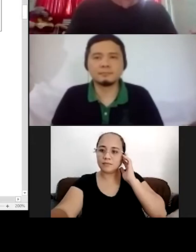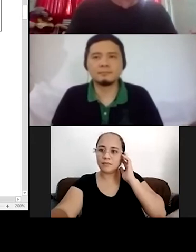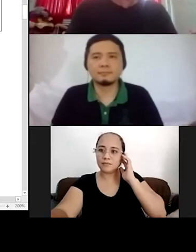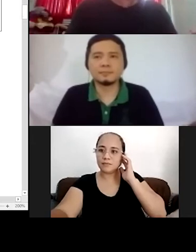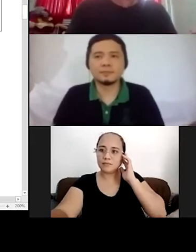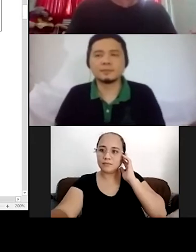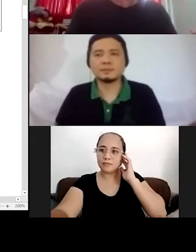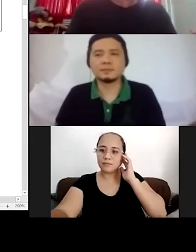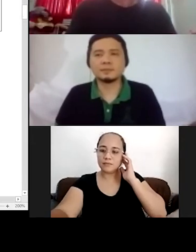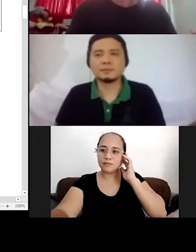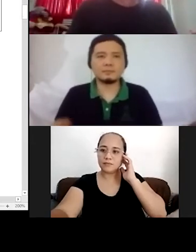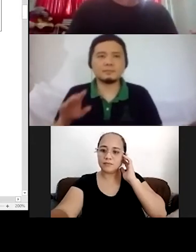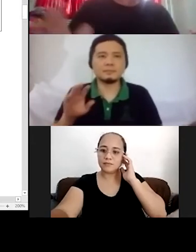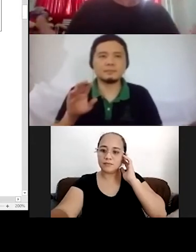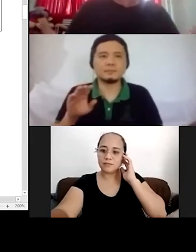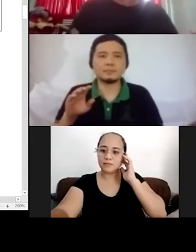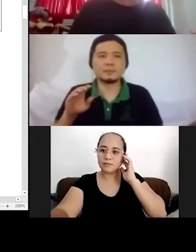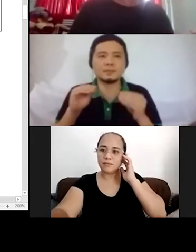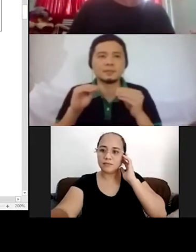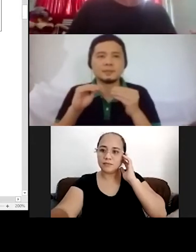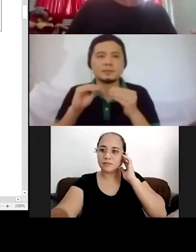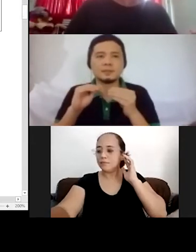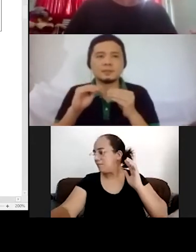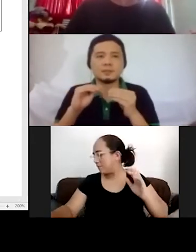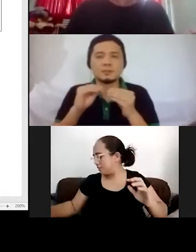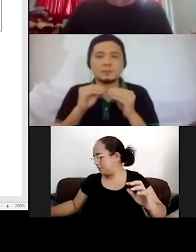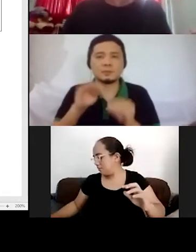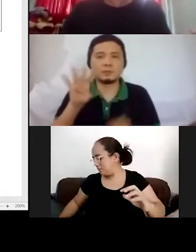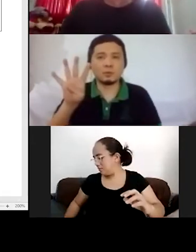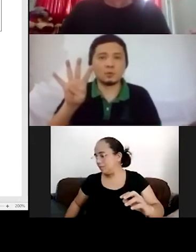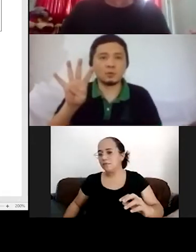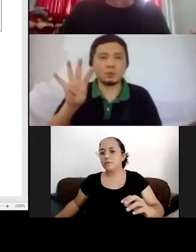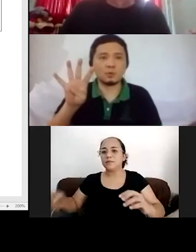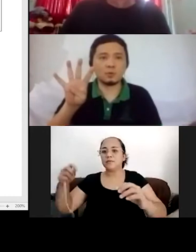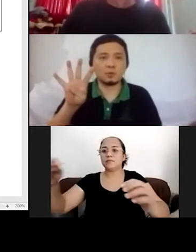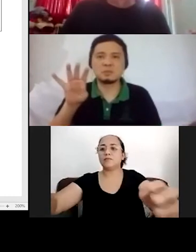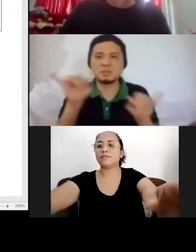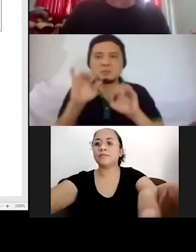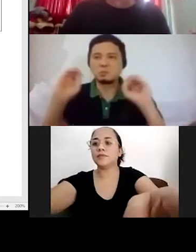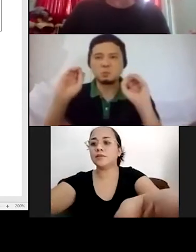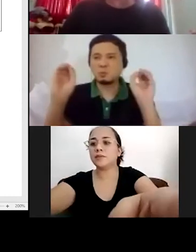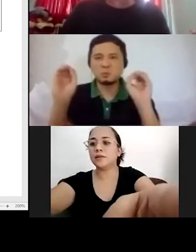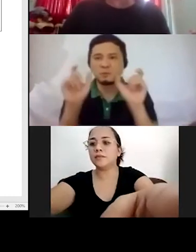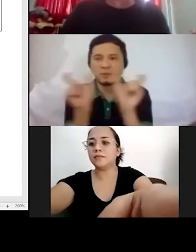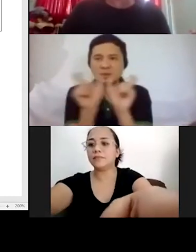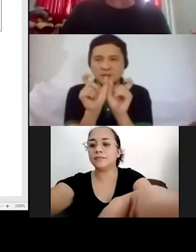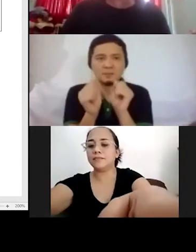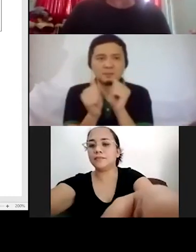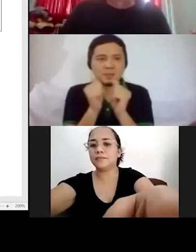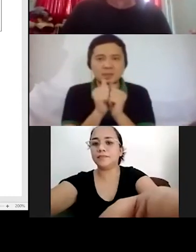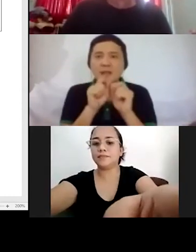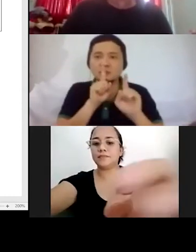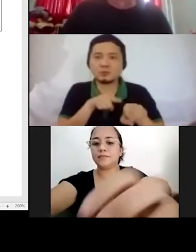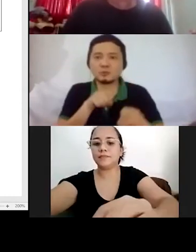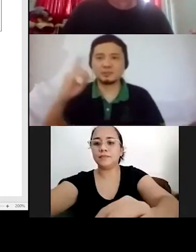Are there phrases? There are no phrases, so we have to answer D to this question. Neither a noun phrase nor a verb